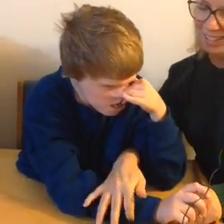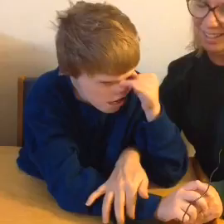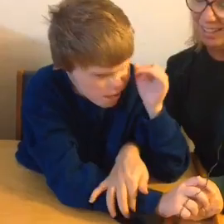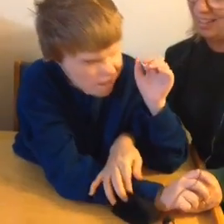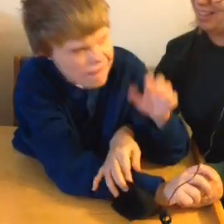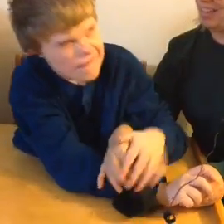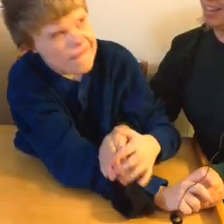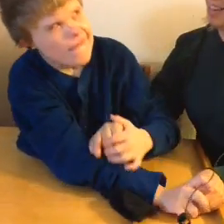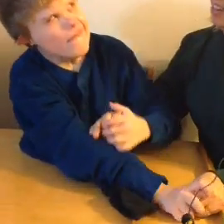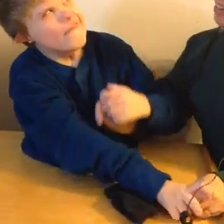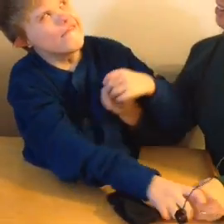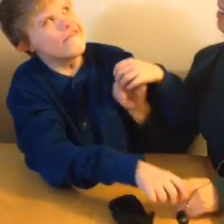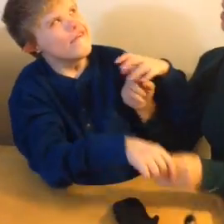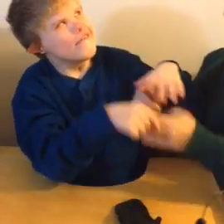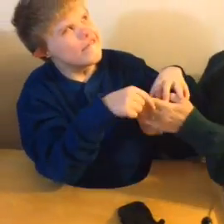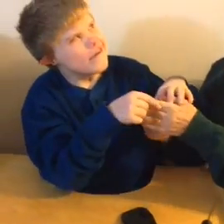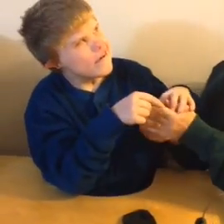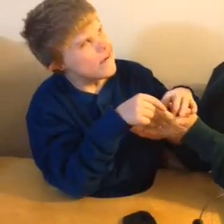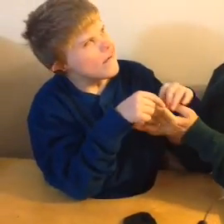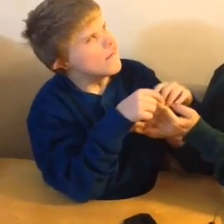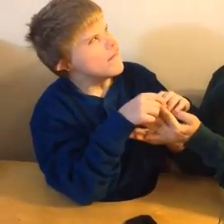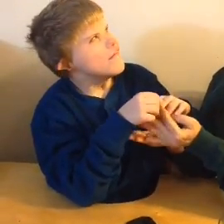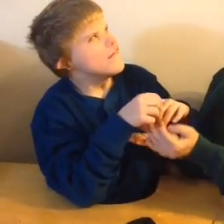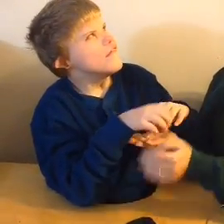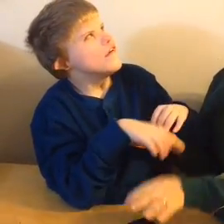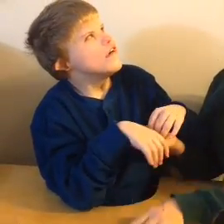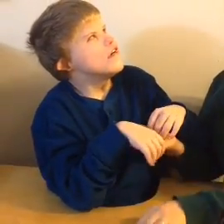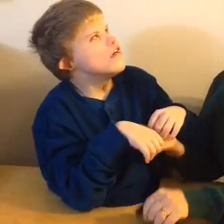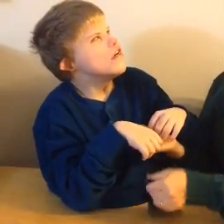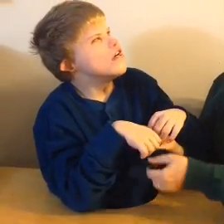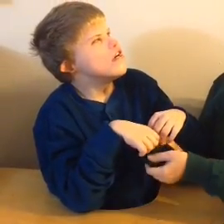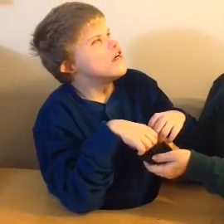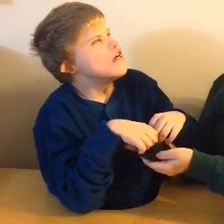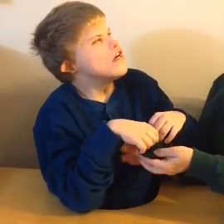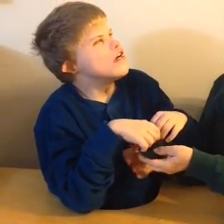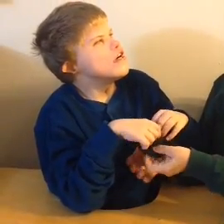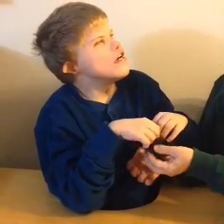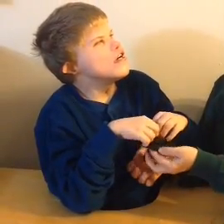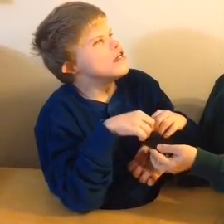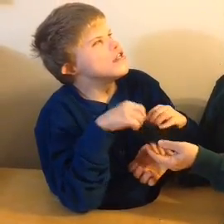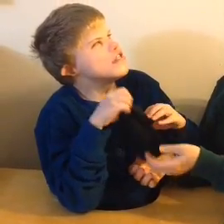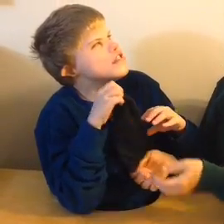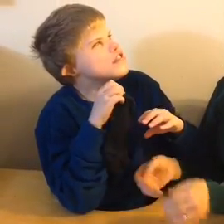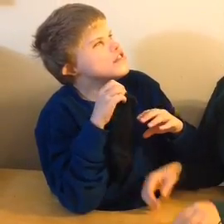Huh? What is that? Huh? What is that?